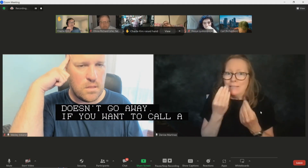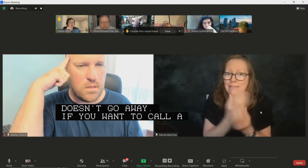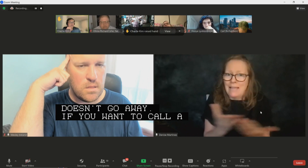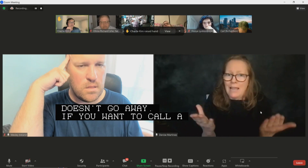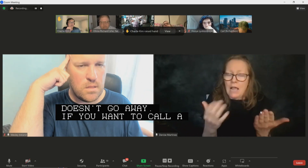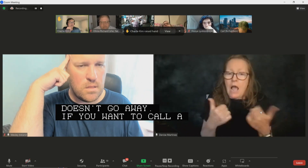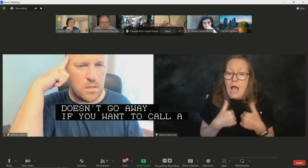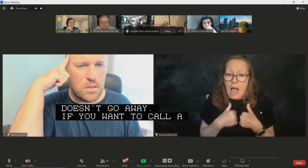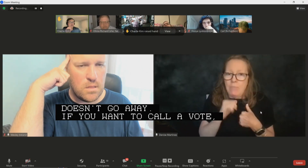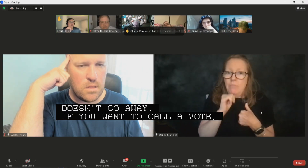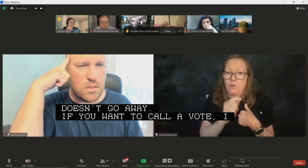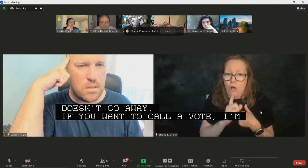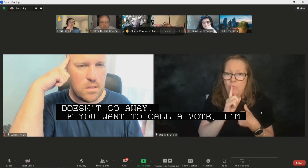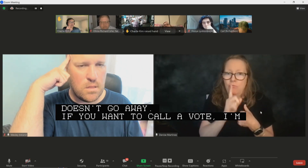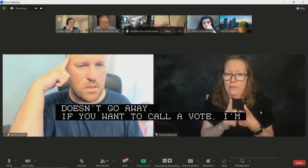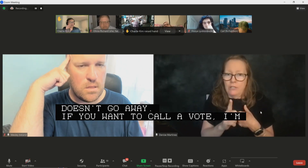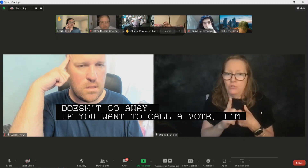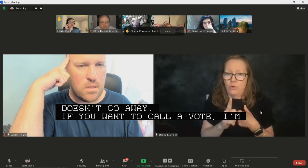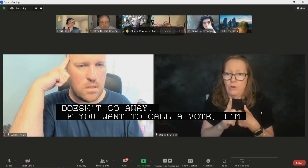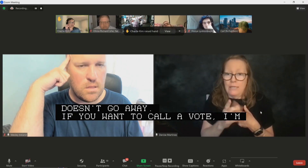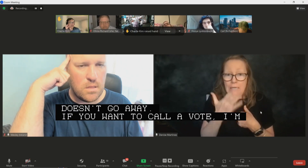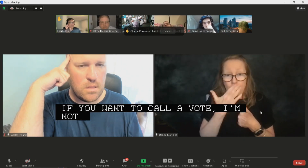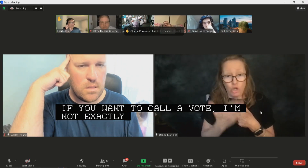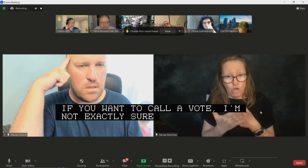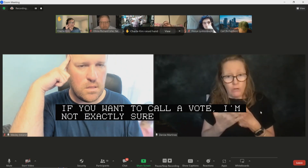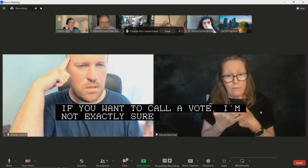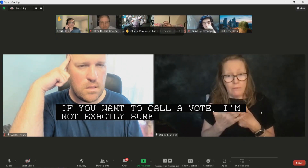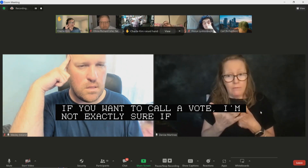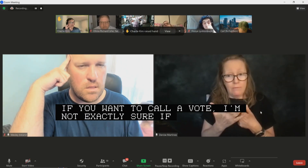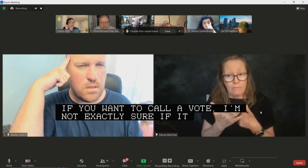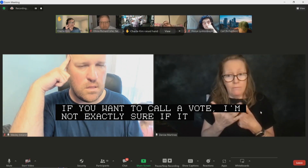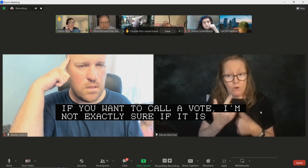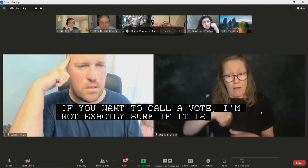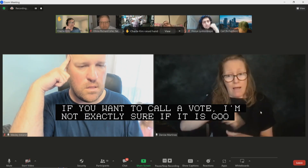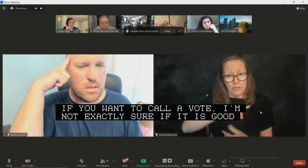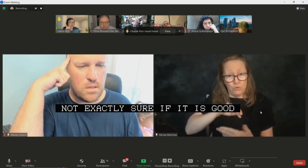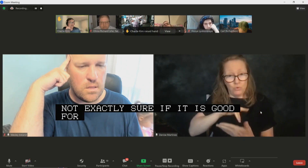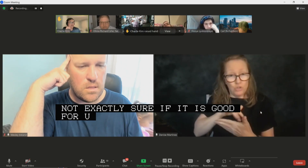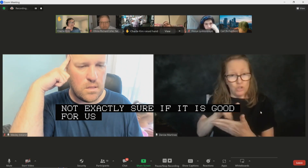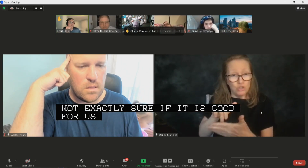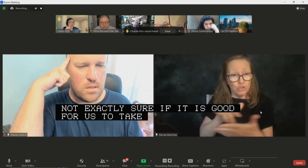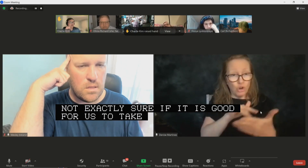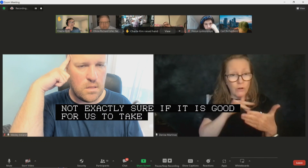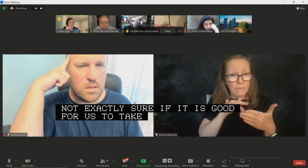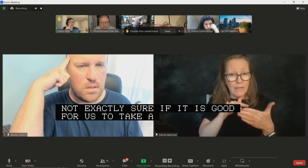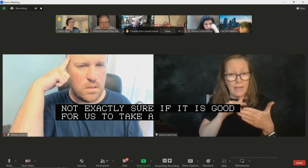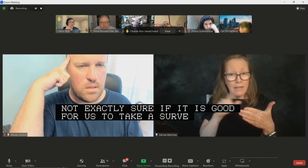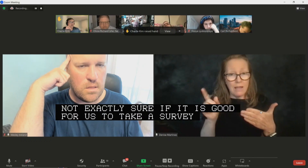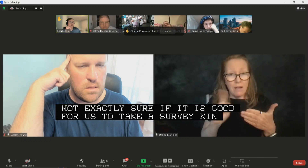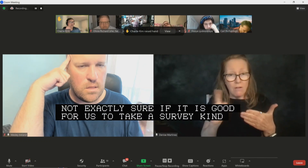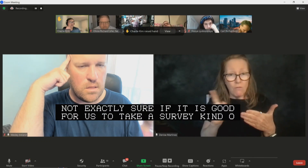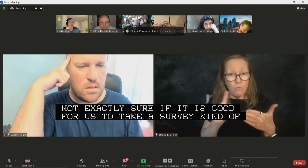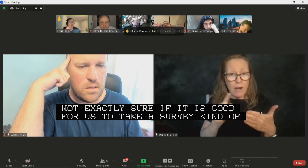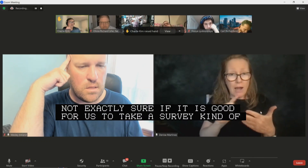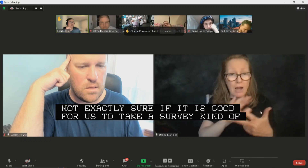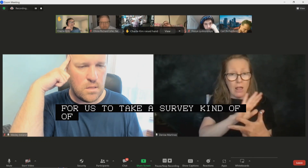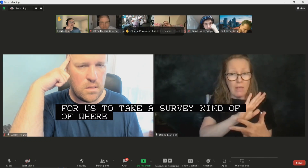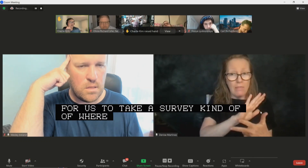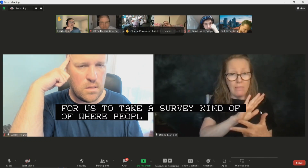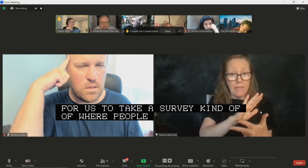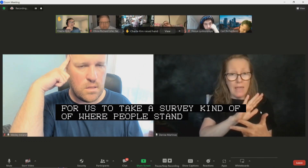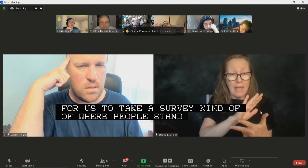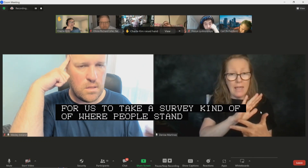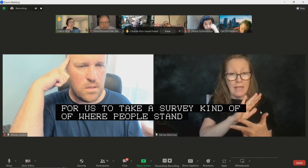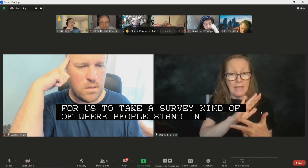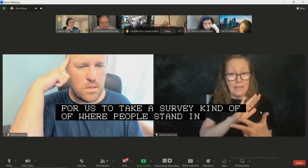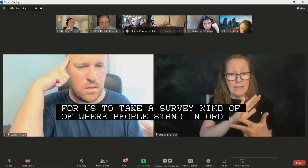is good for us to take a survey kind of where people stand in order to call a vote versus